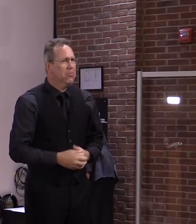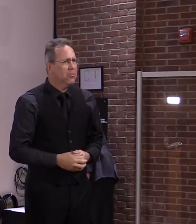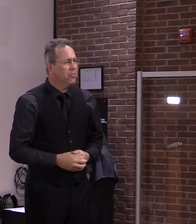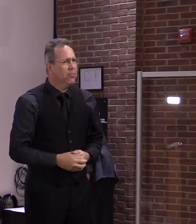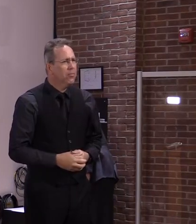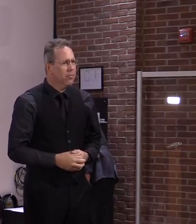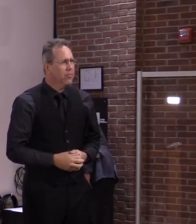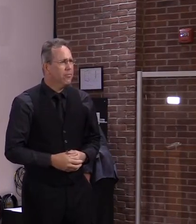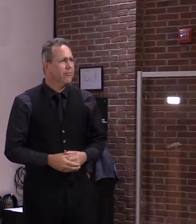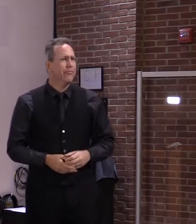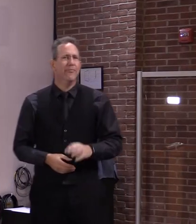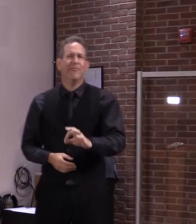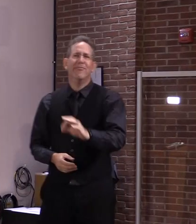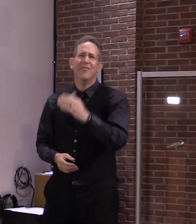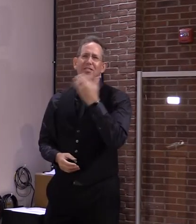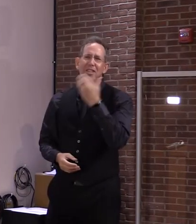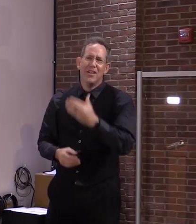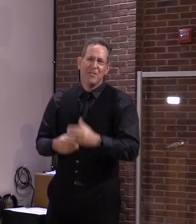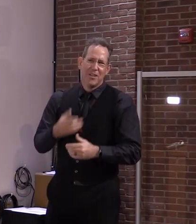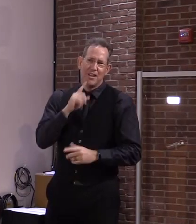Thank you, as always, for your time.